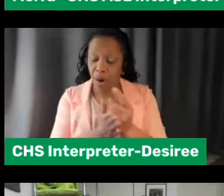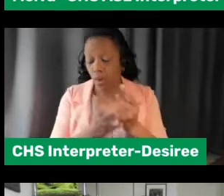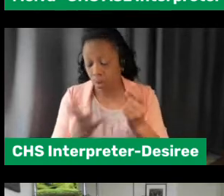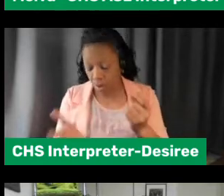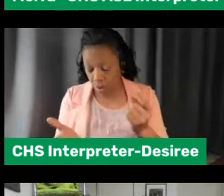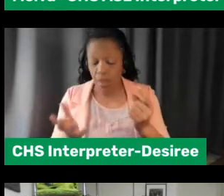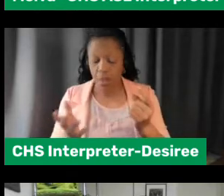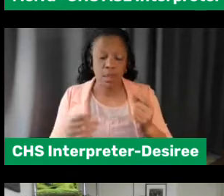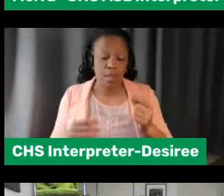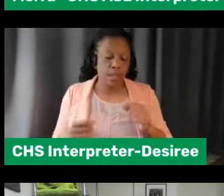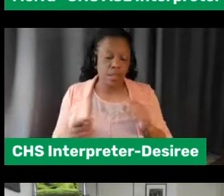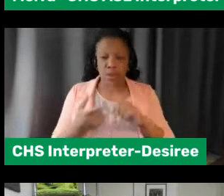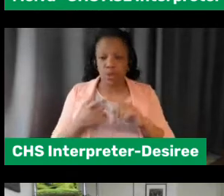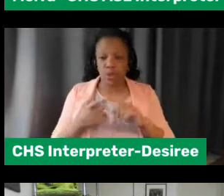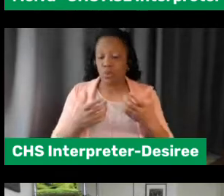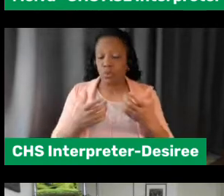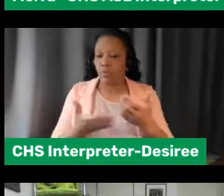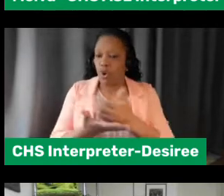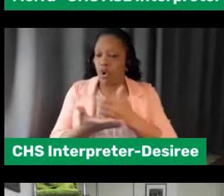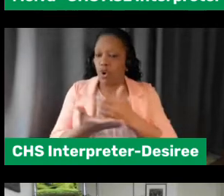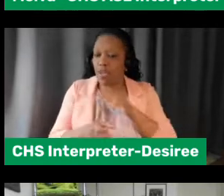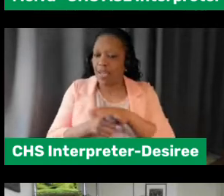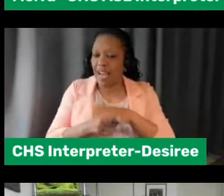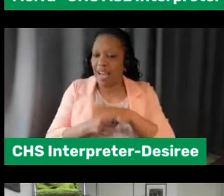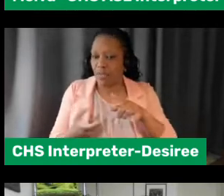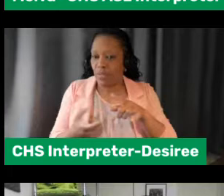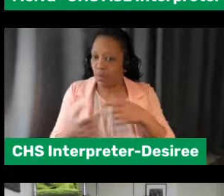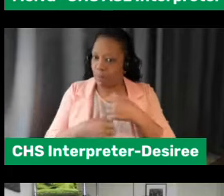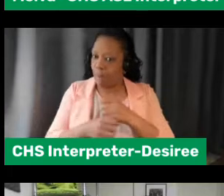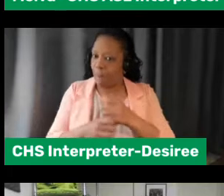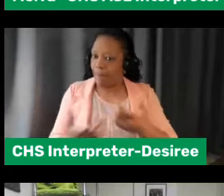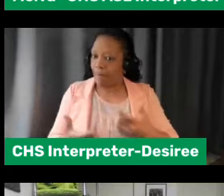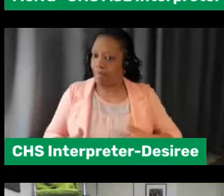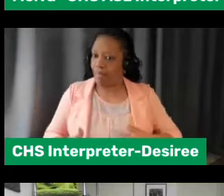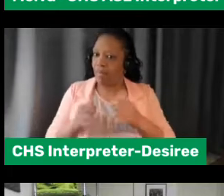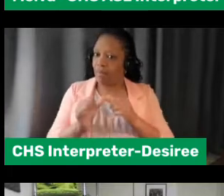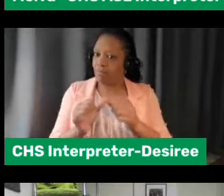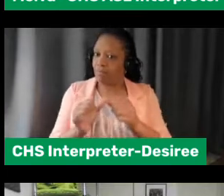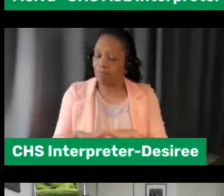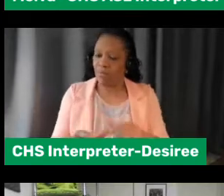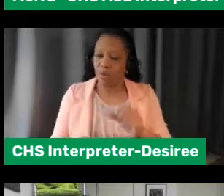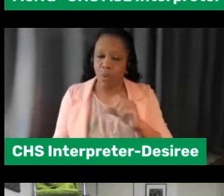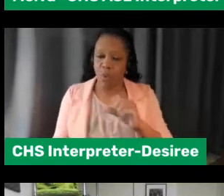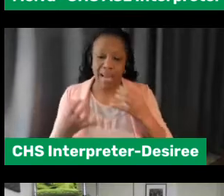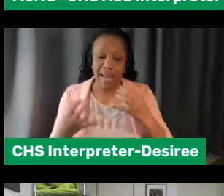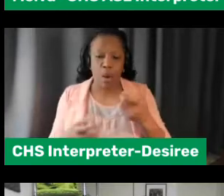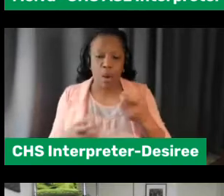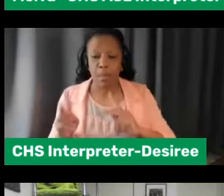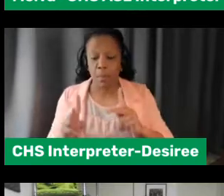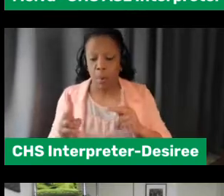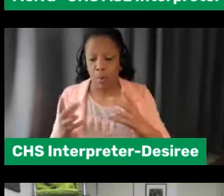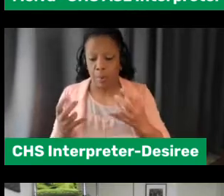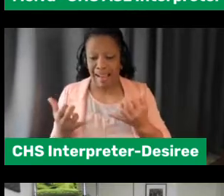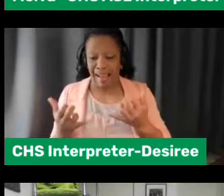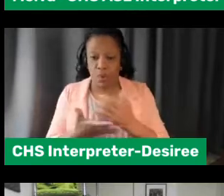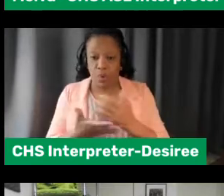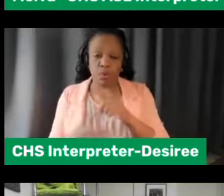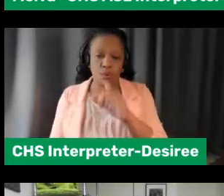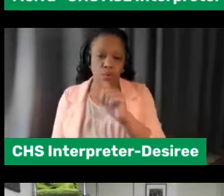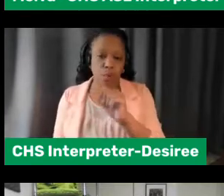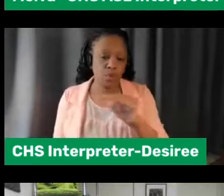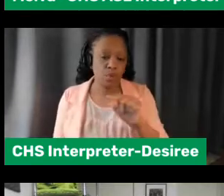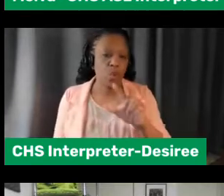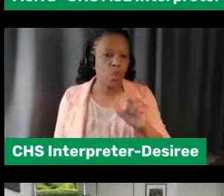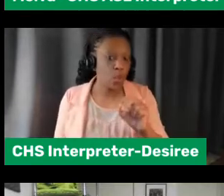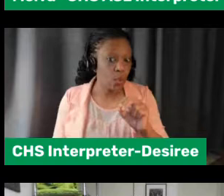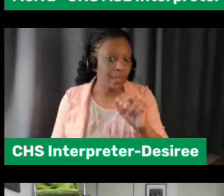So people are now making $20 to $30 an hour at ChiFresh,